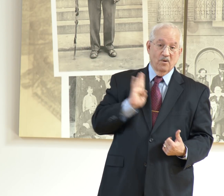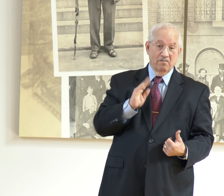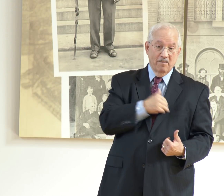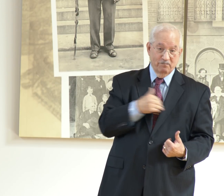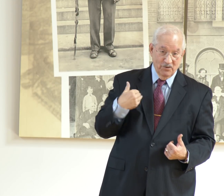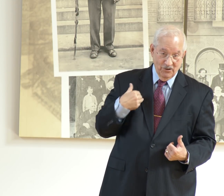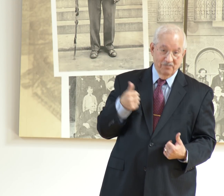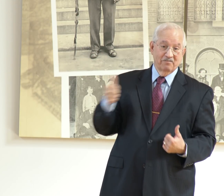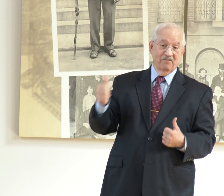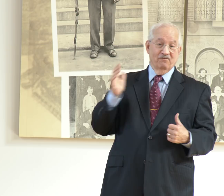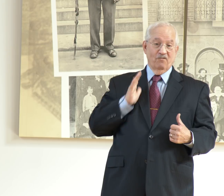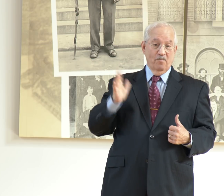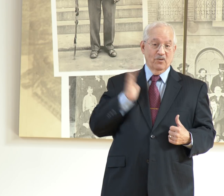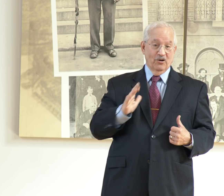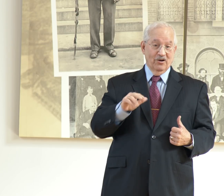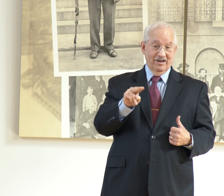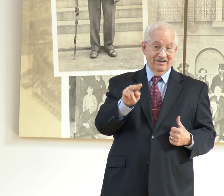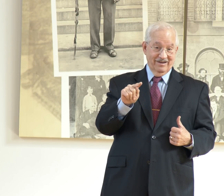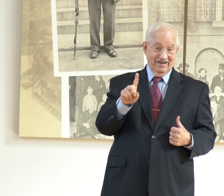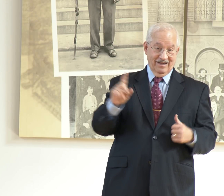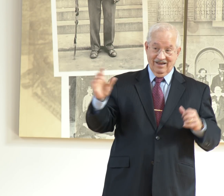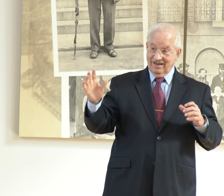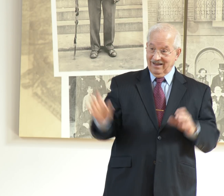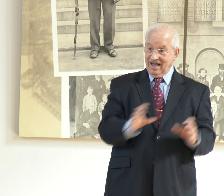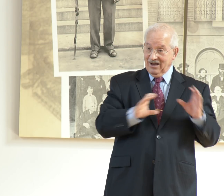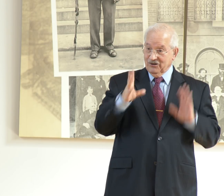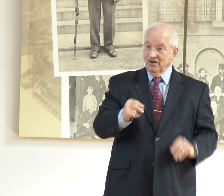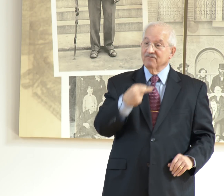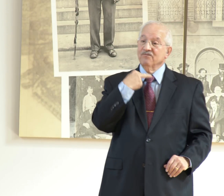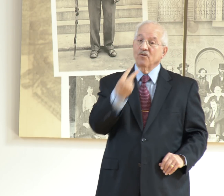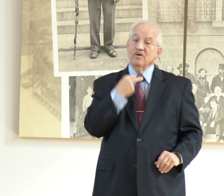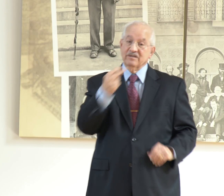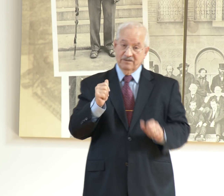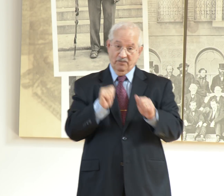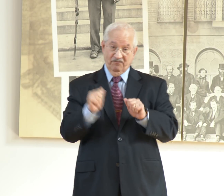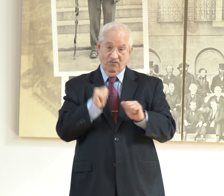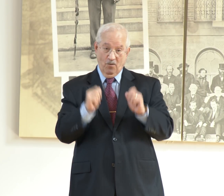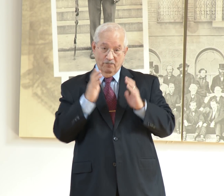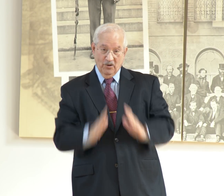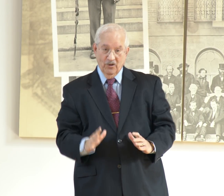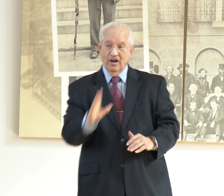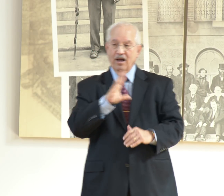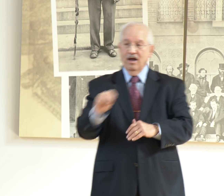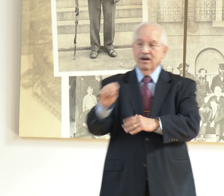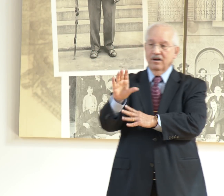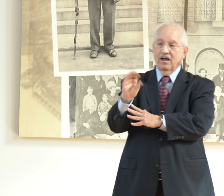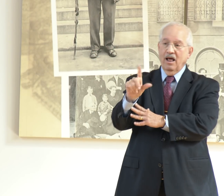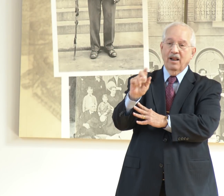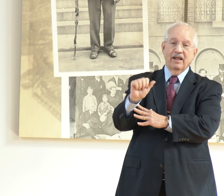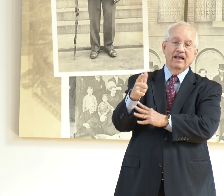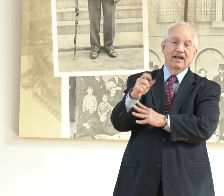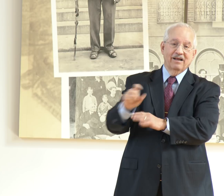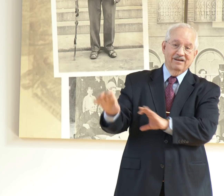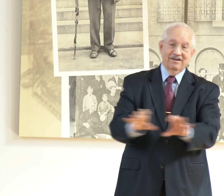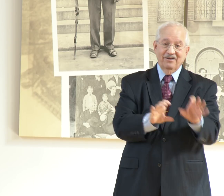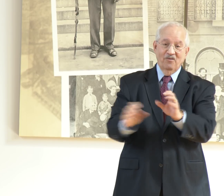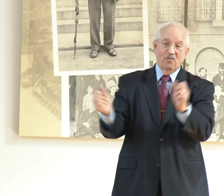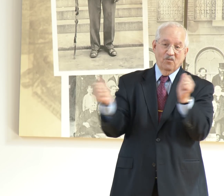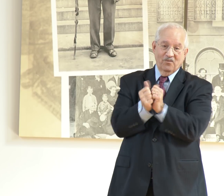1968, who was on the board of NTD at the same time I was. He was an actor and